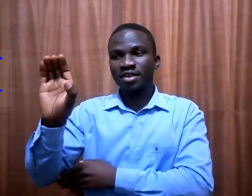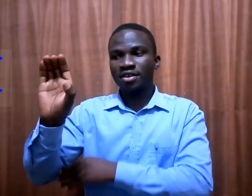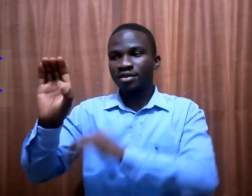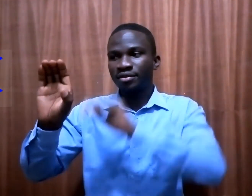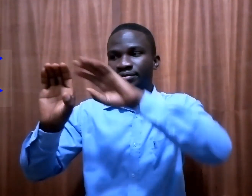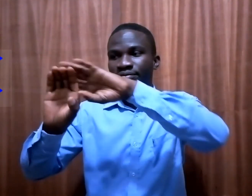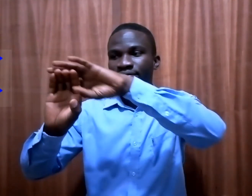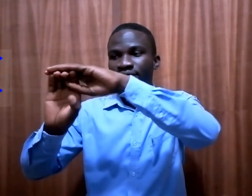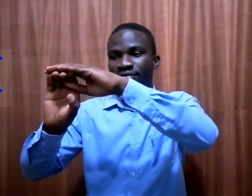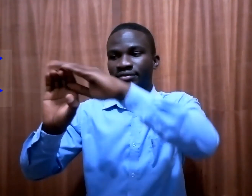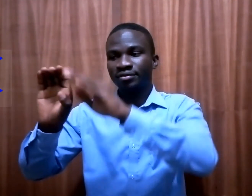C.